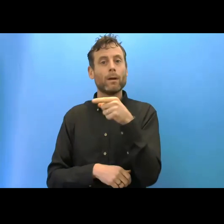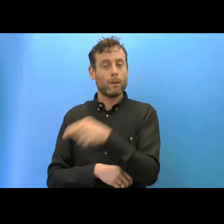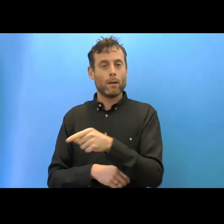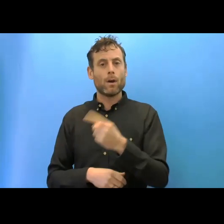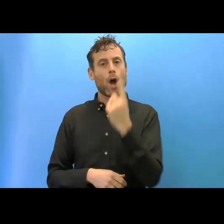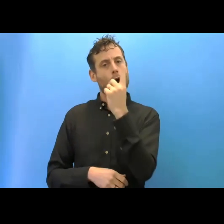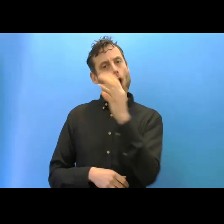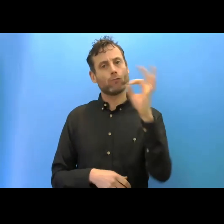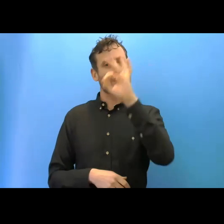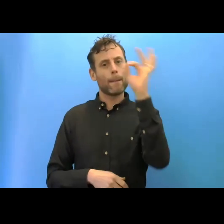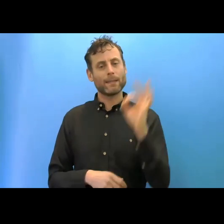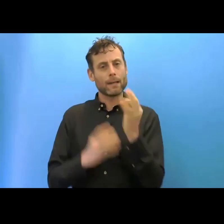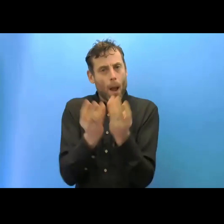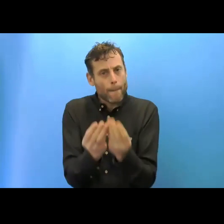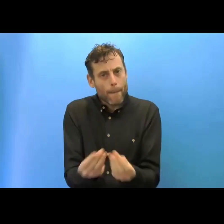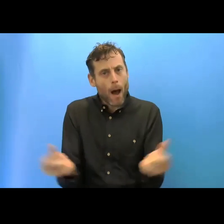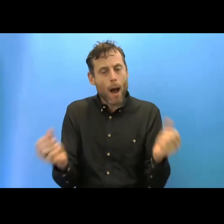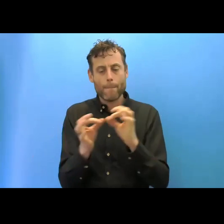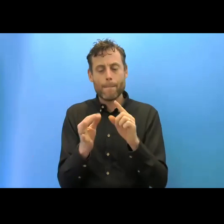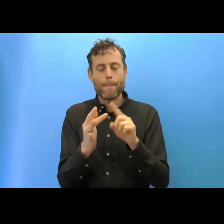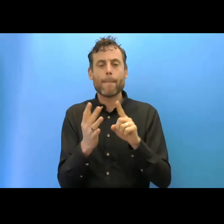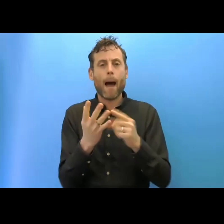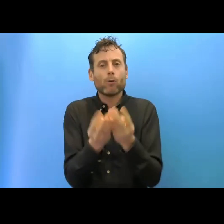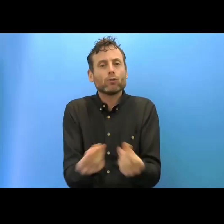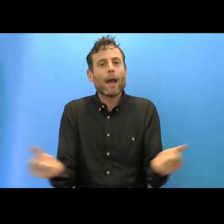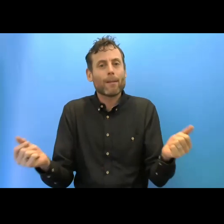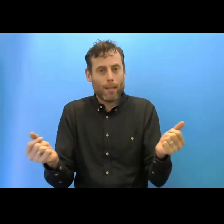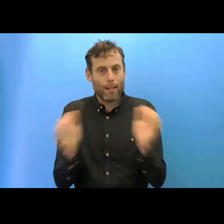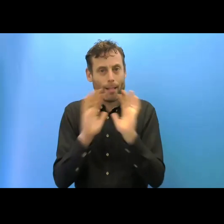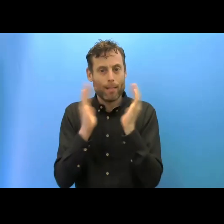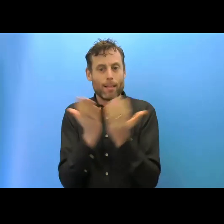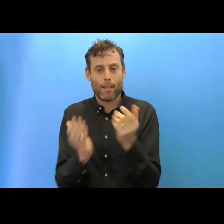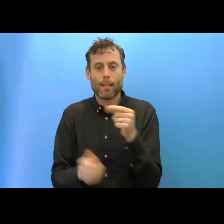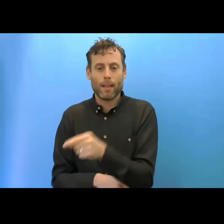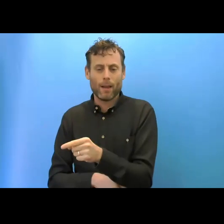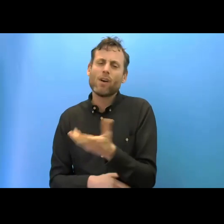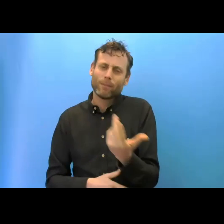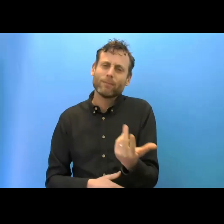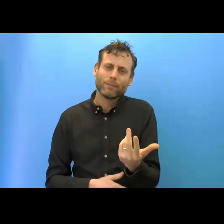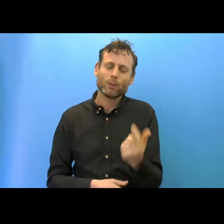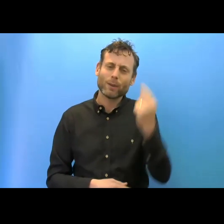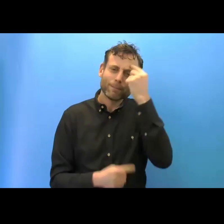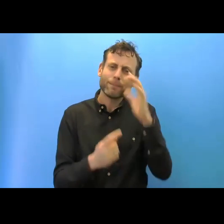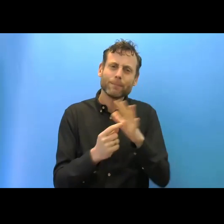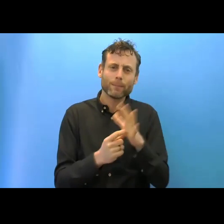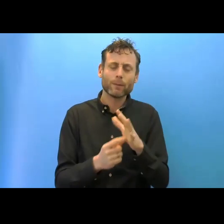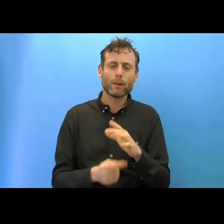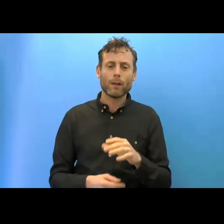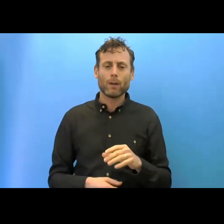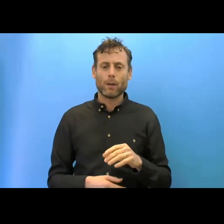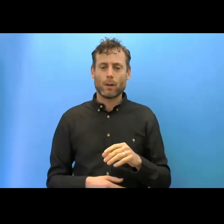100% biodegradable latex balloons. Helium is a limited resource, and this is extremely important in medical